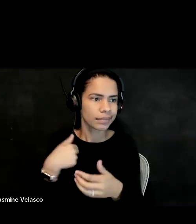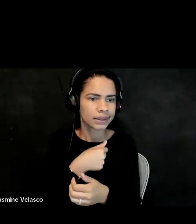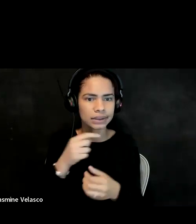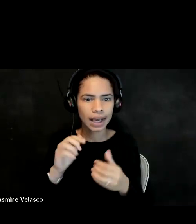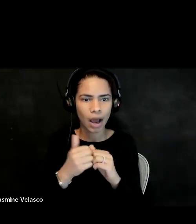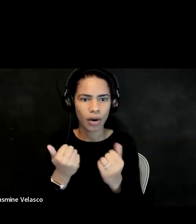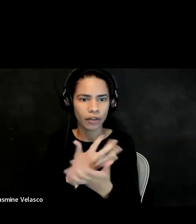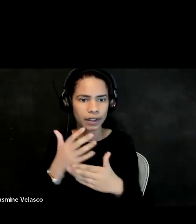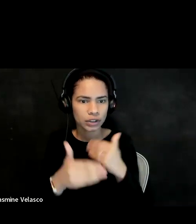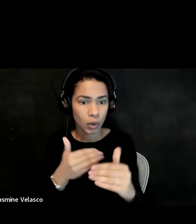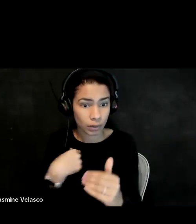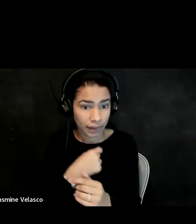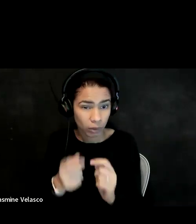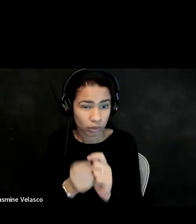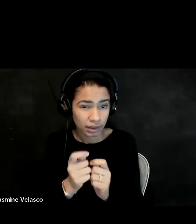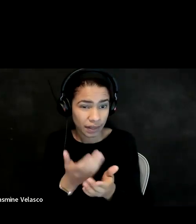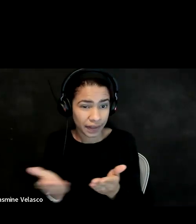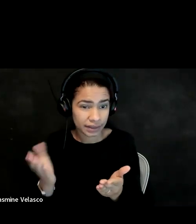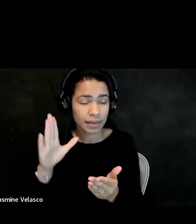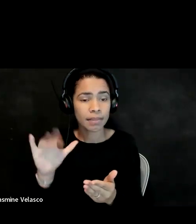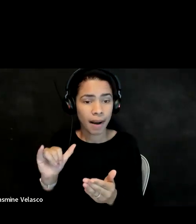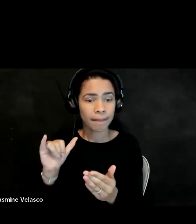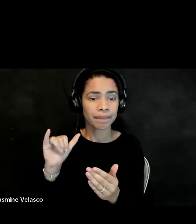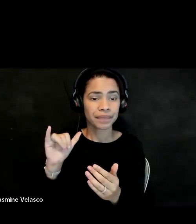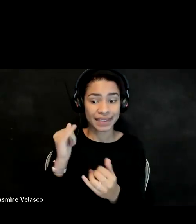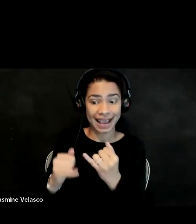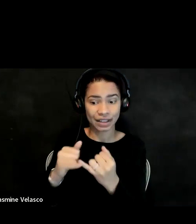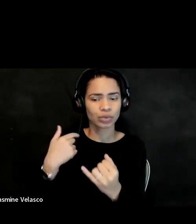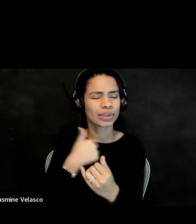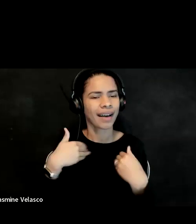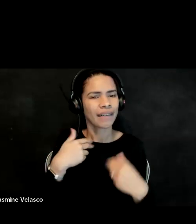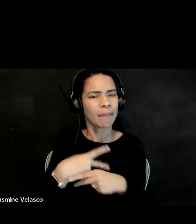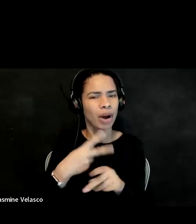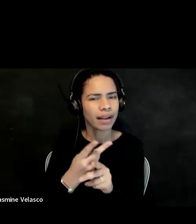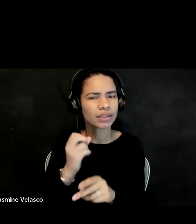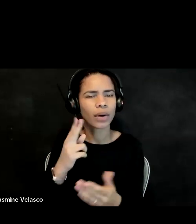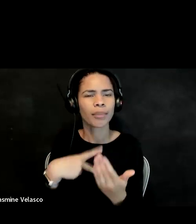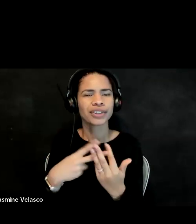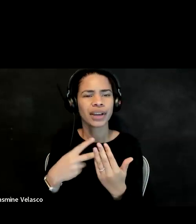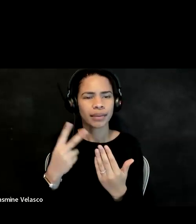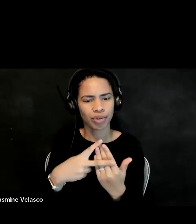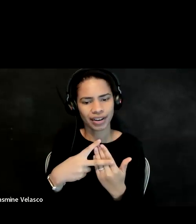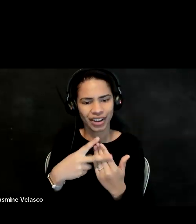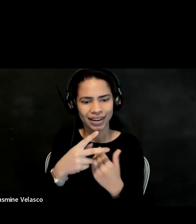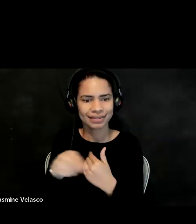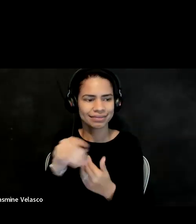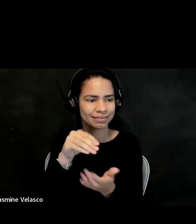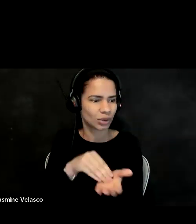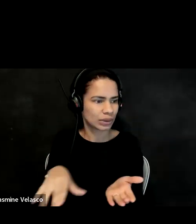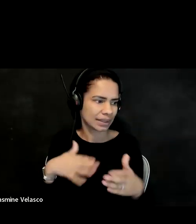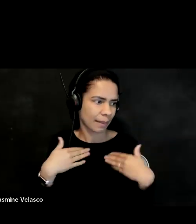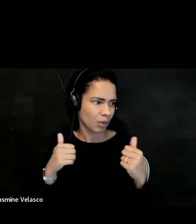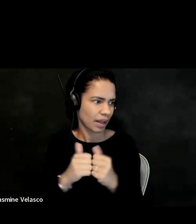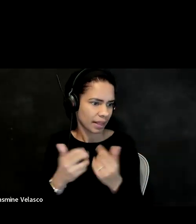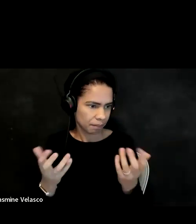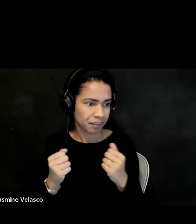need to adjust things? But by the end, we end up with a product or a project that the students are usually happy with as well.